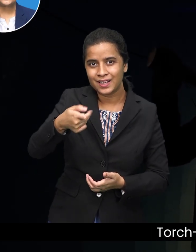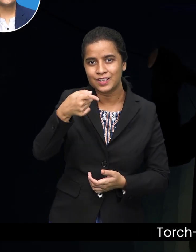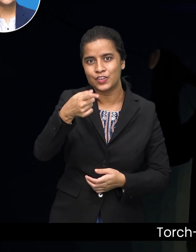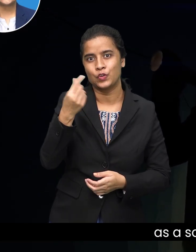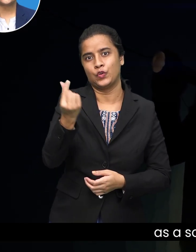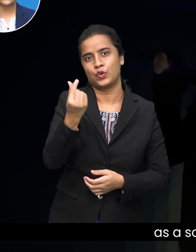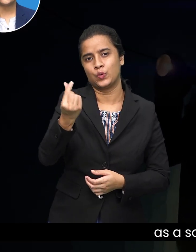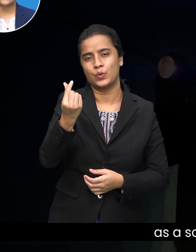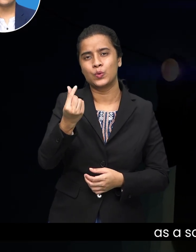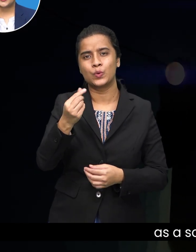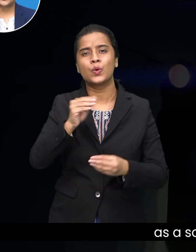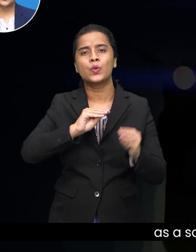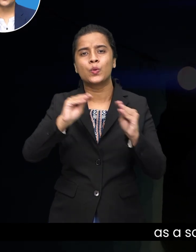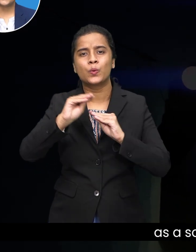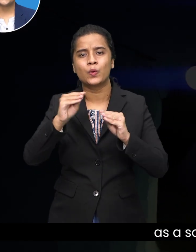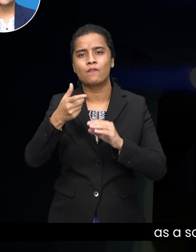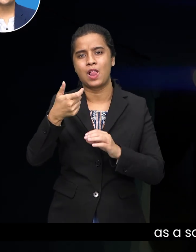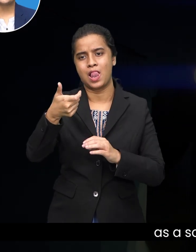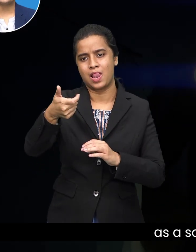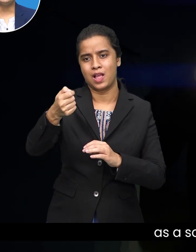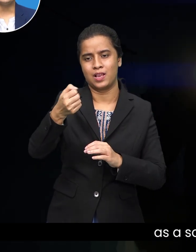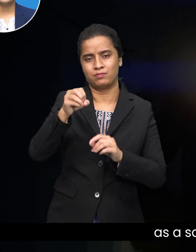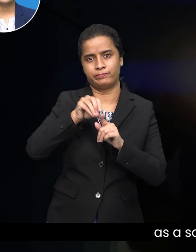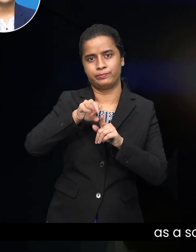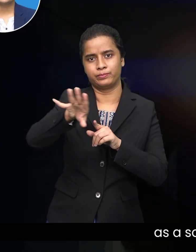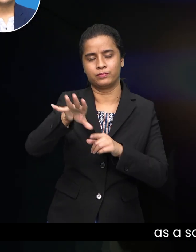Torchlight is used as a source of light.